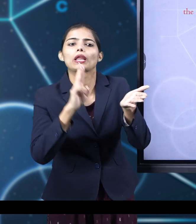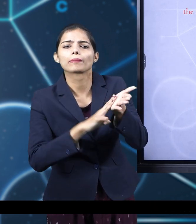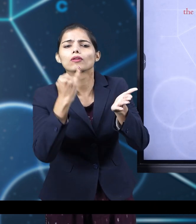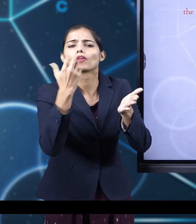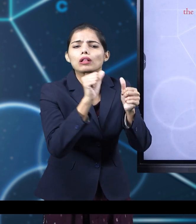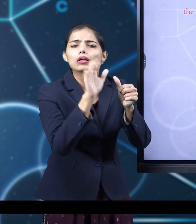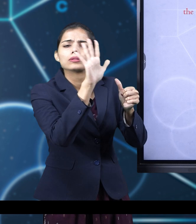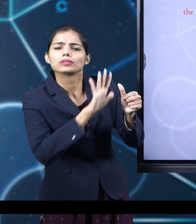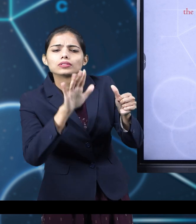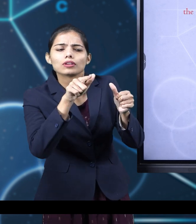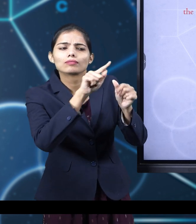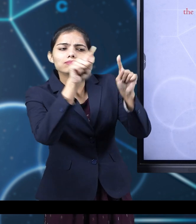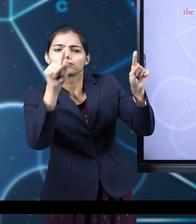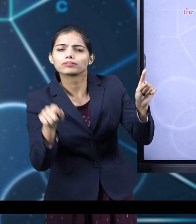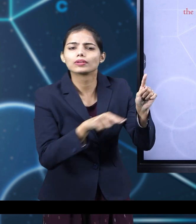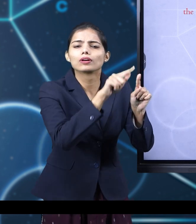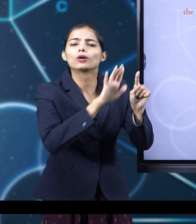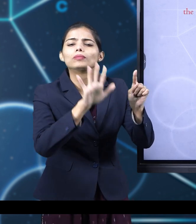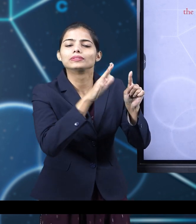Find the area of the field.